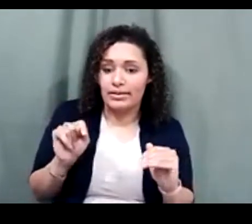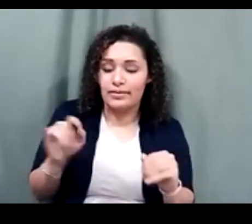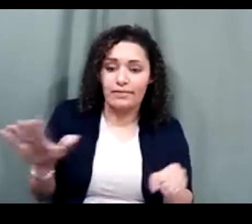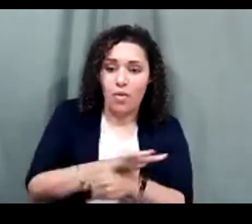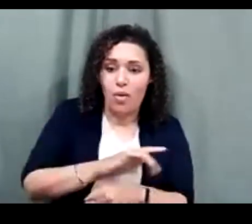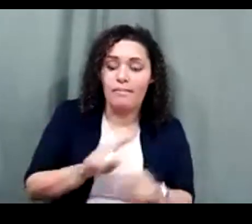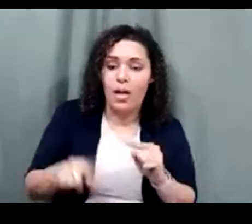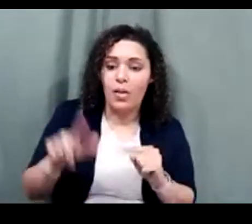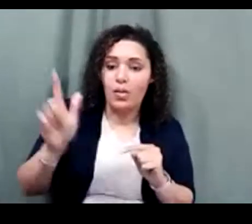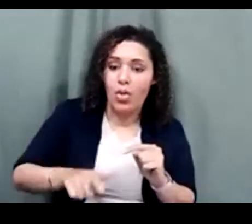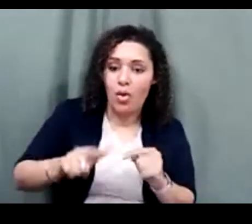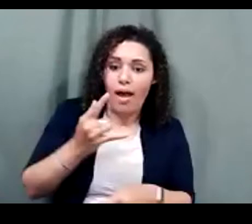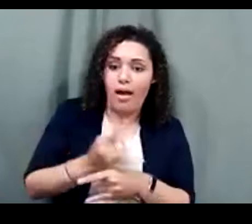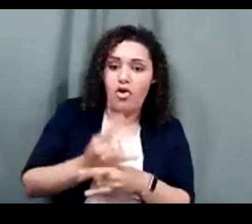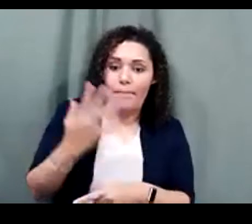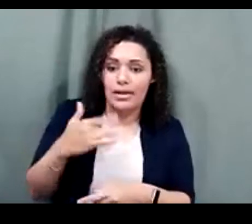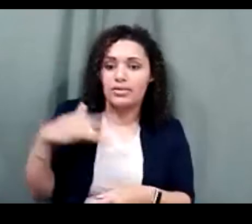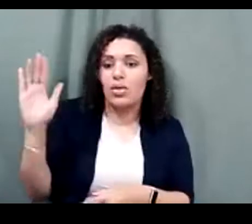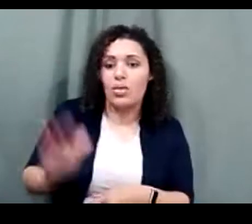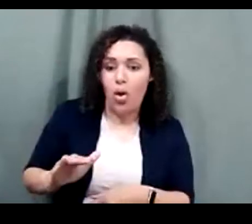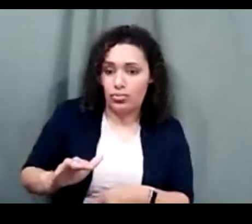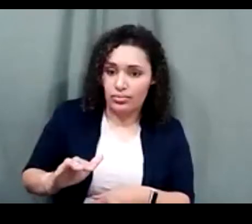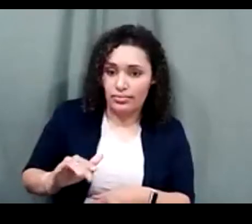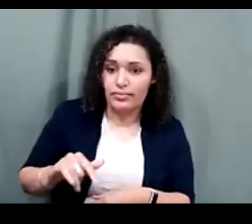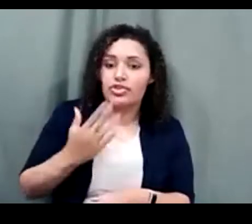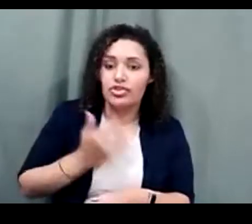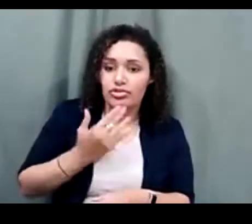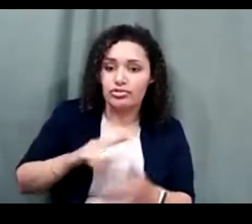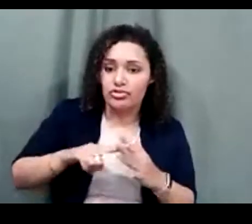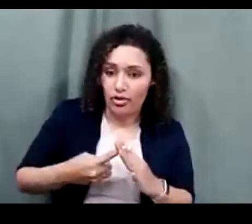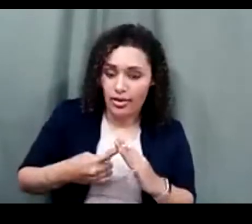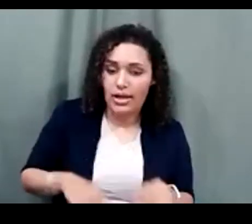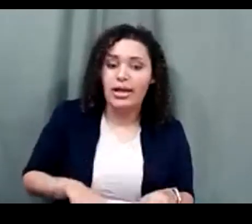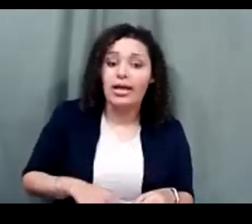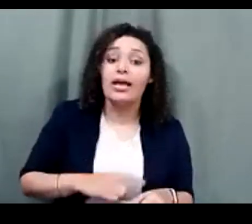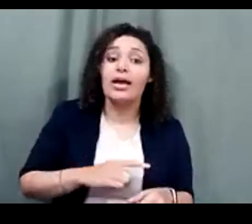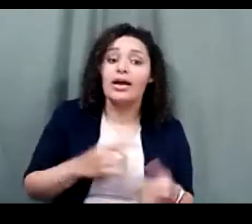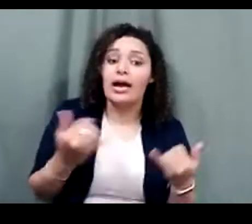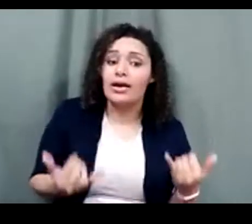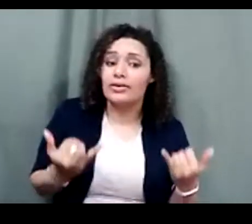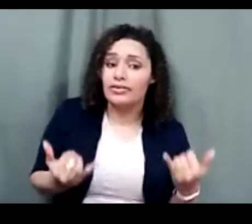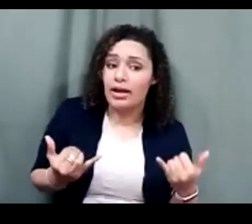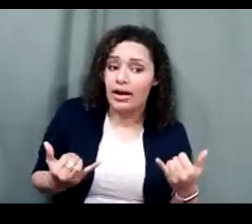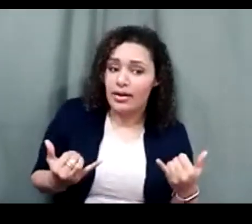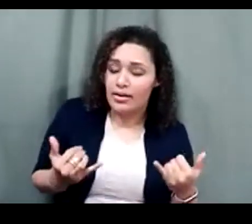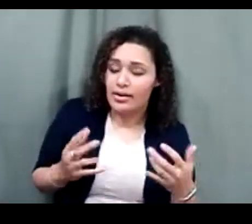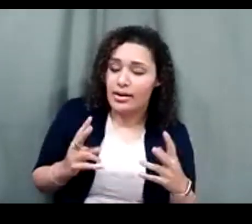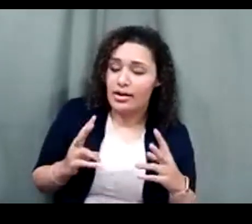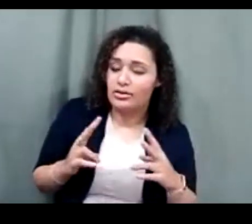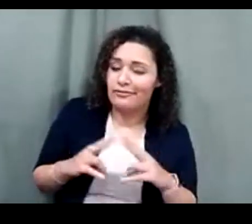low alcohol because it had low sugar to begin with. And then right now it's a kind of